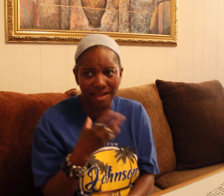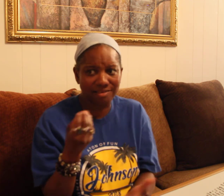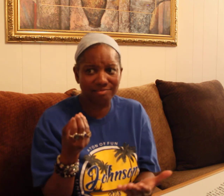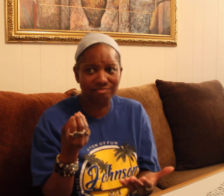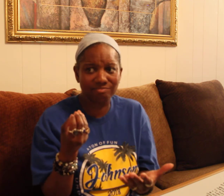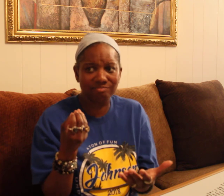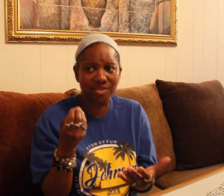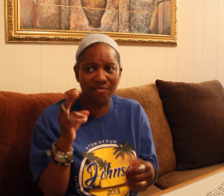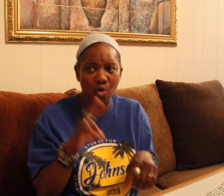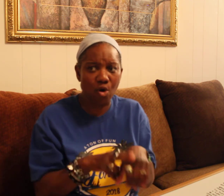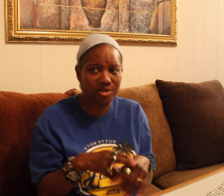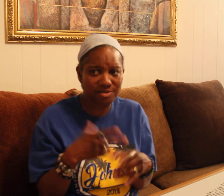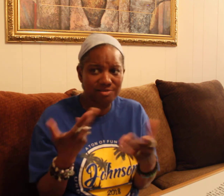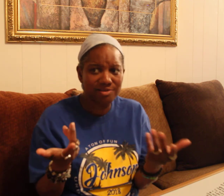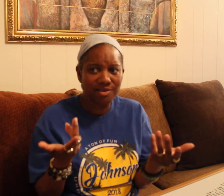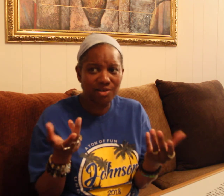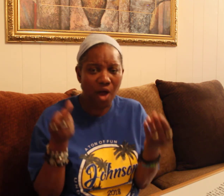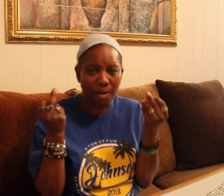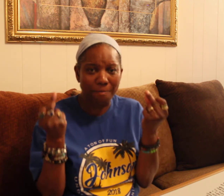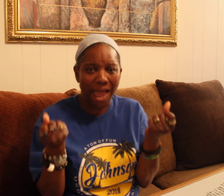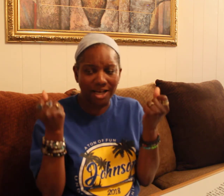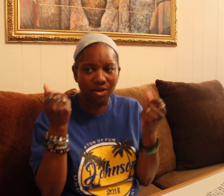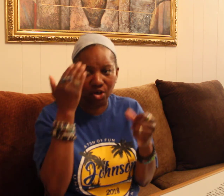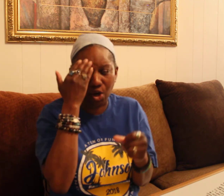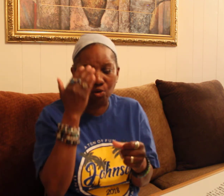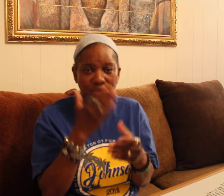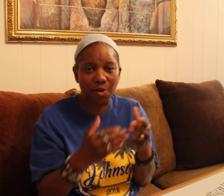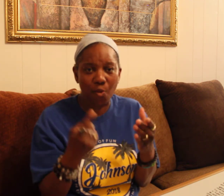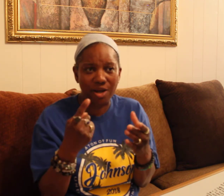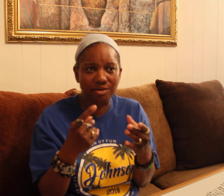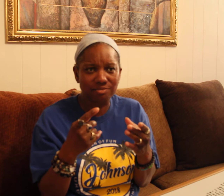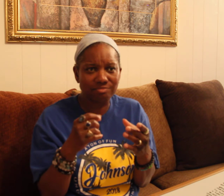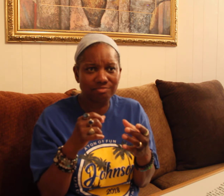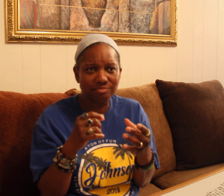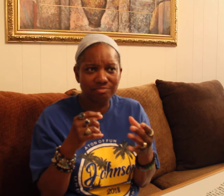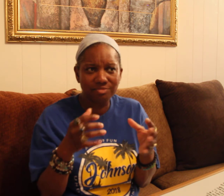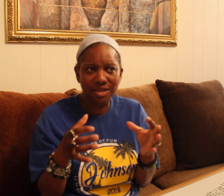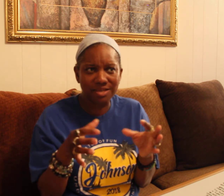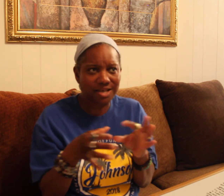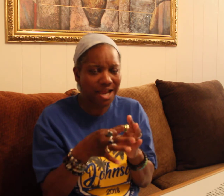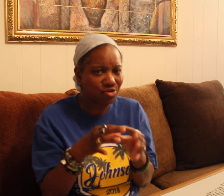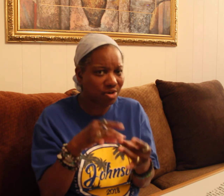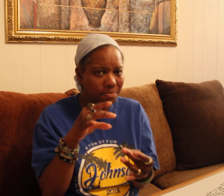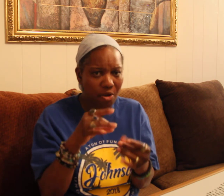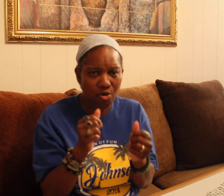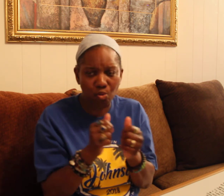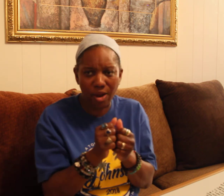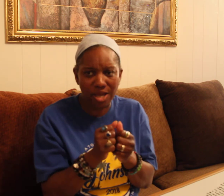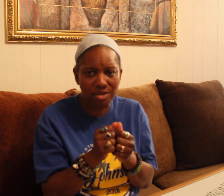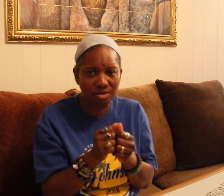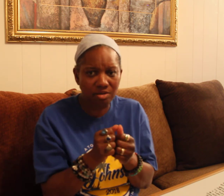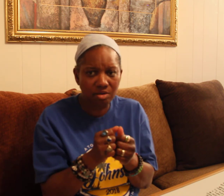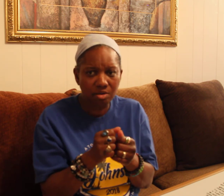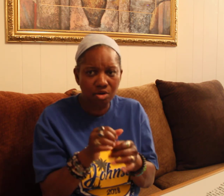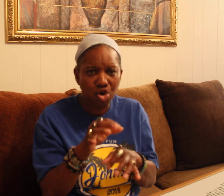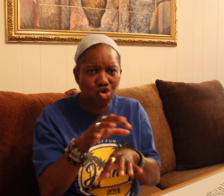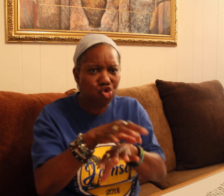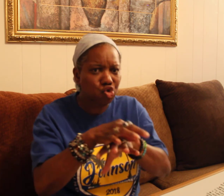And of course, you're automatically going to know someone is connected to spirit with